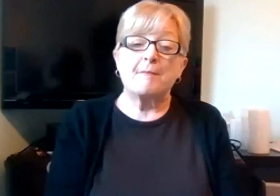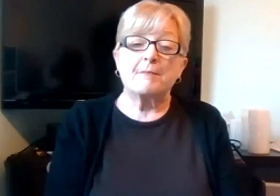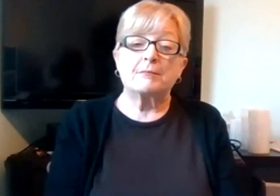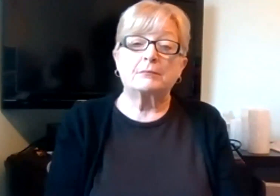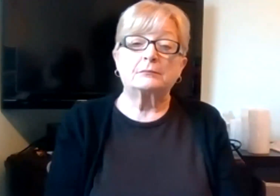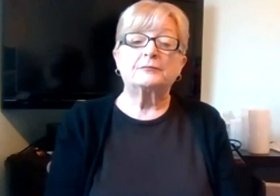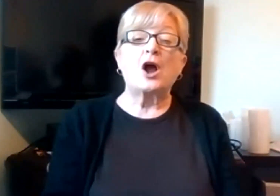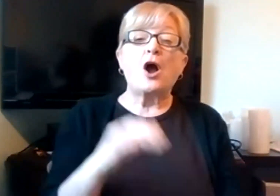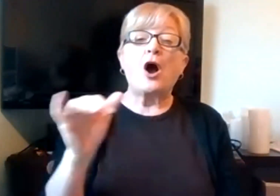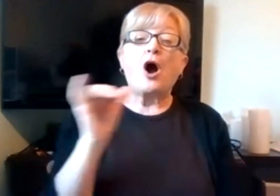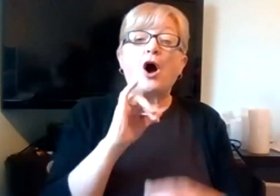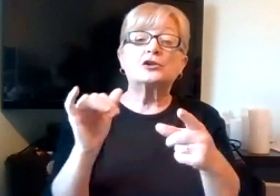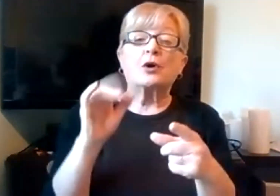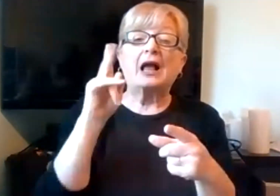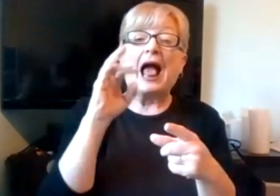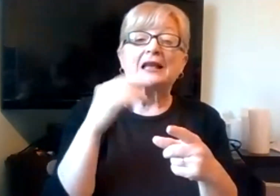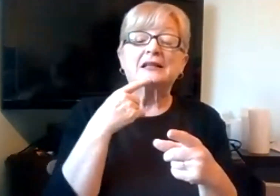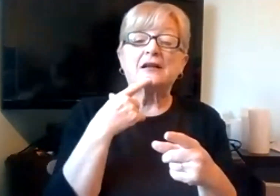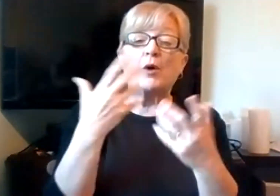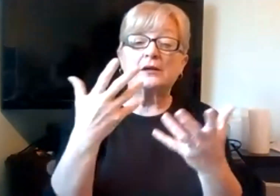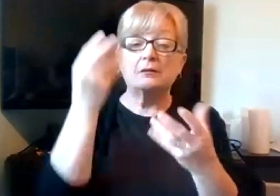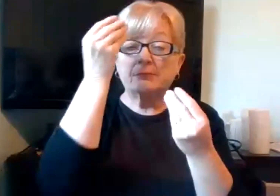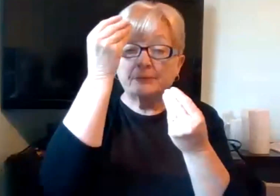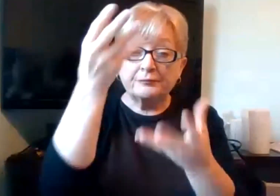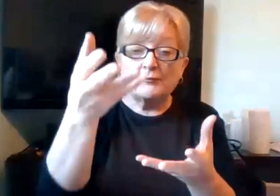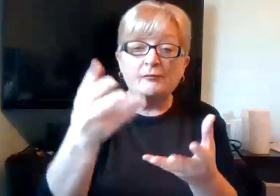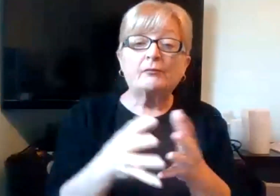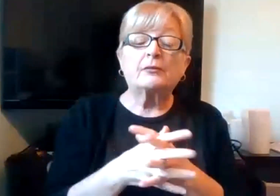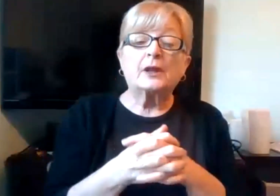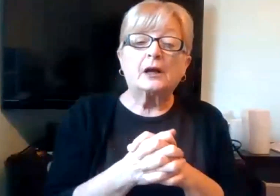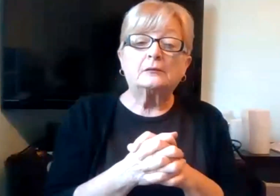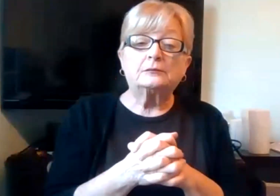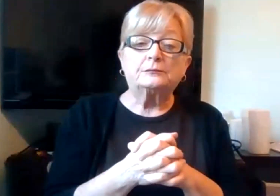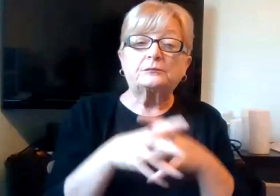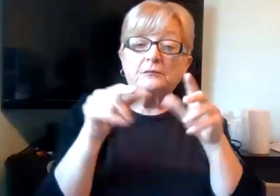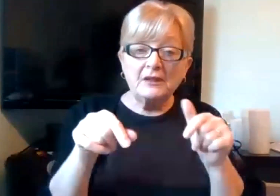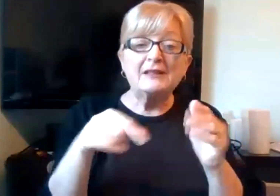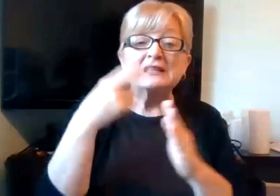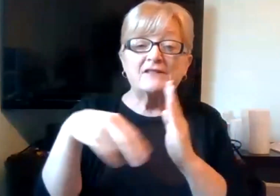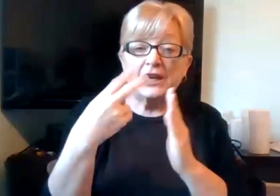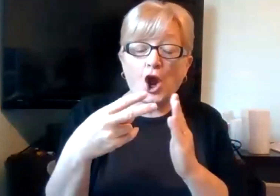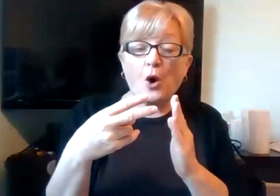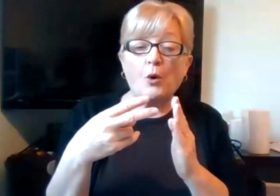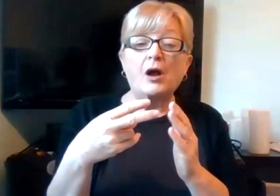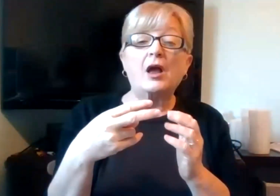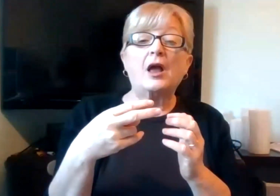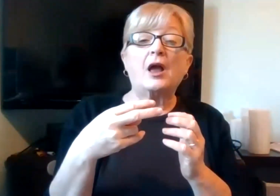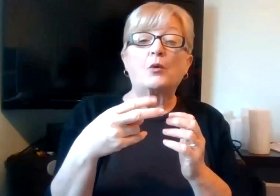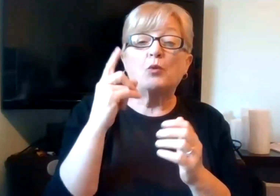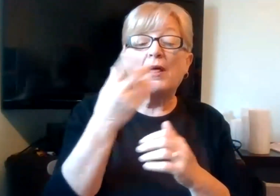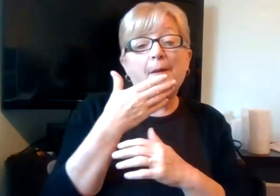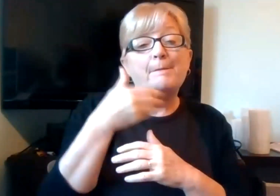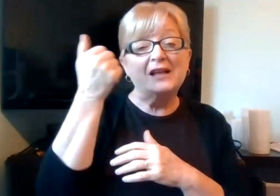And I also would like to make mention, there is this video we selected, it was one of the better ones